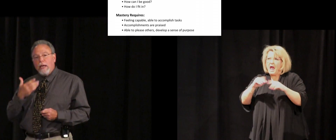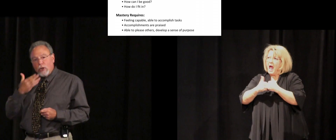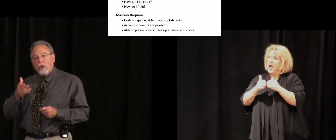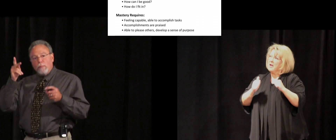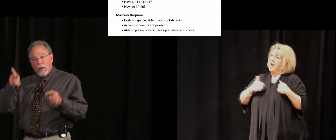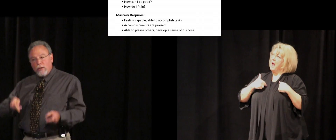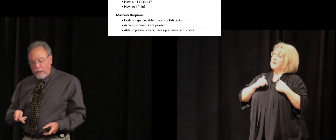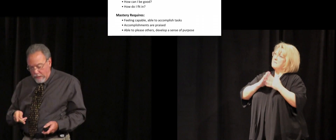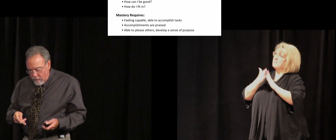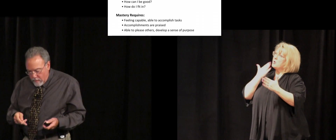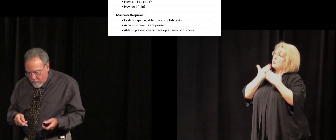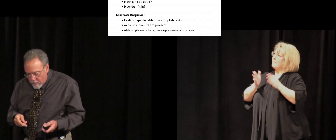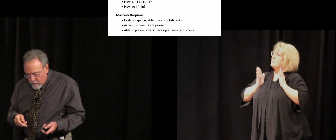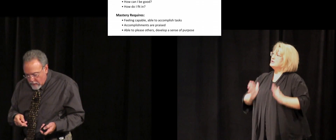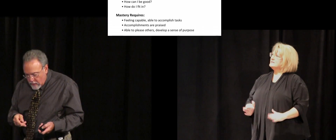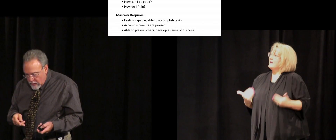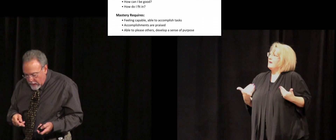It's very interesting.